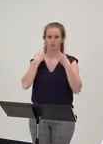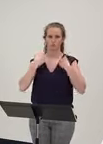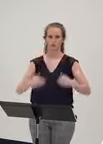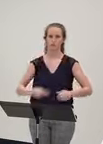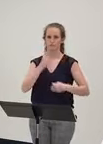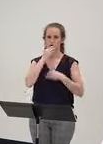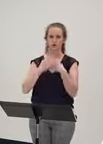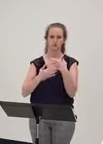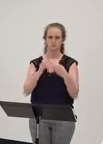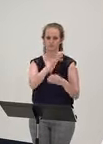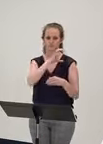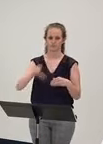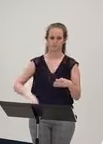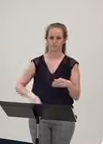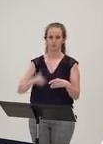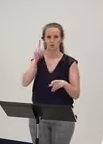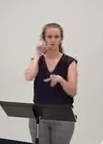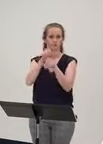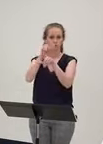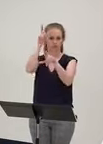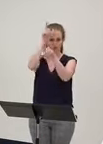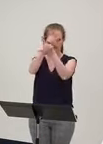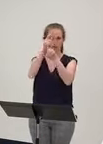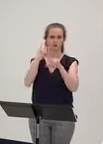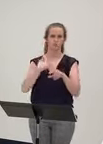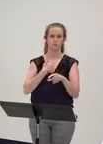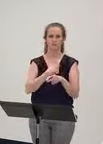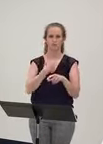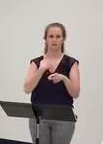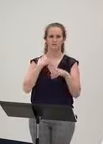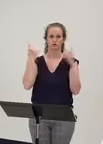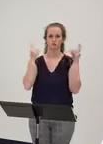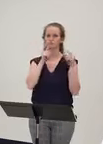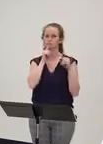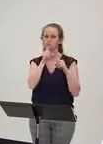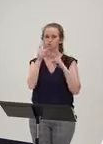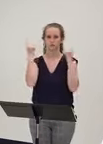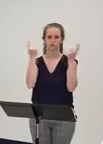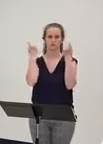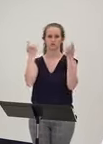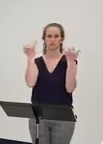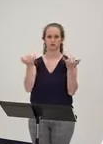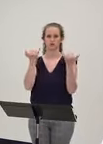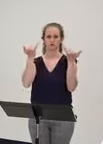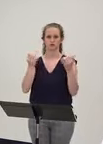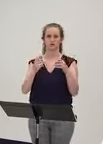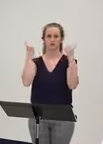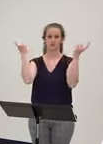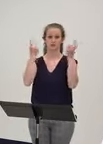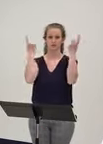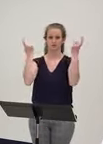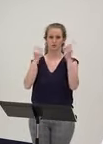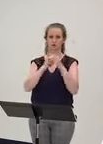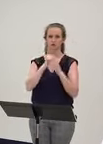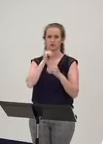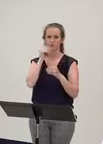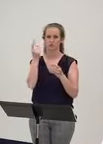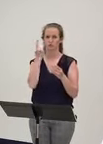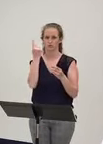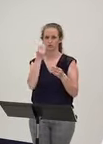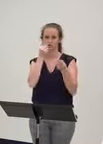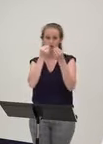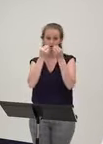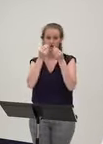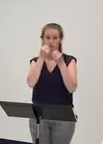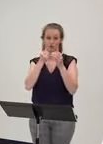Christ. Brothers and sisters, we have a true celebration today. A celebration where we're not just eating